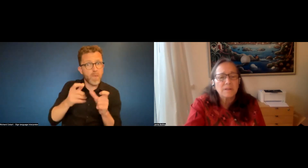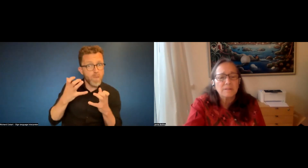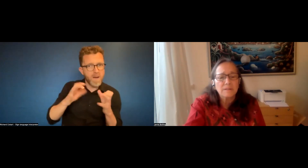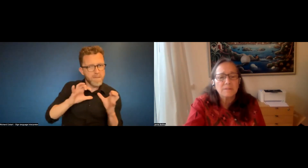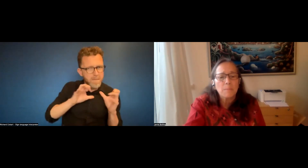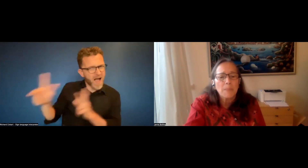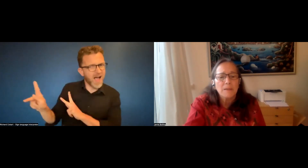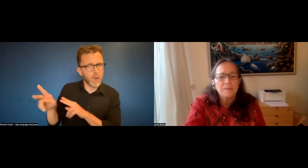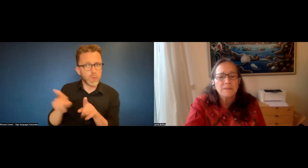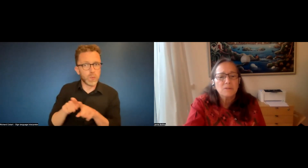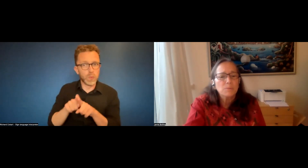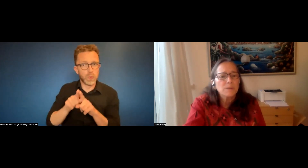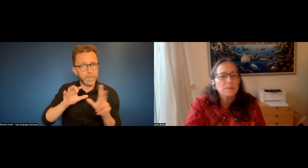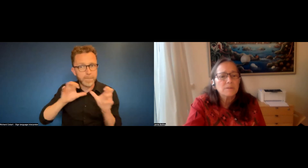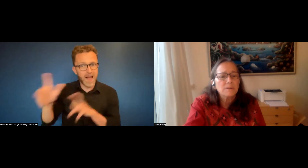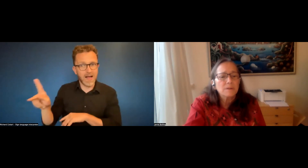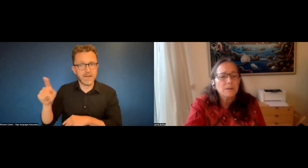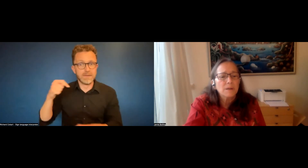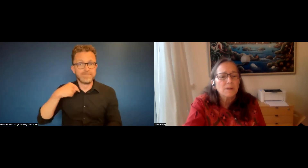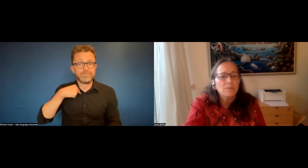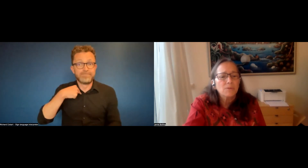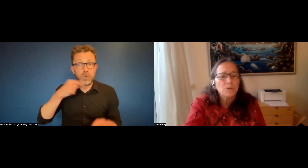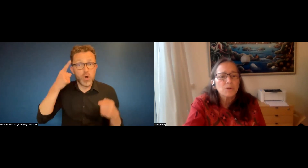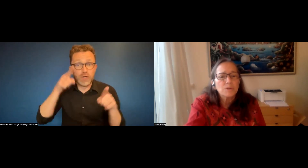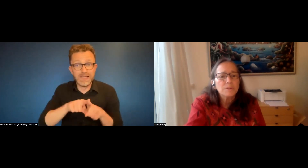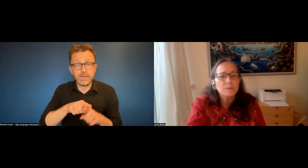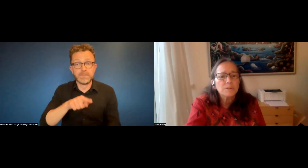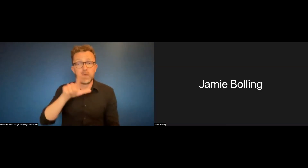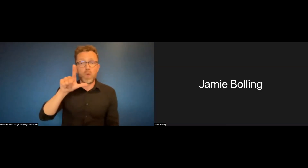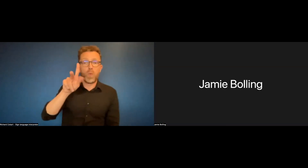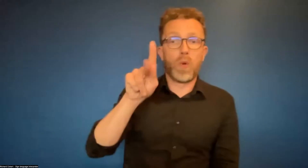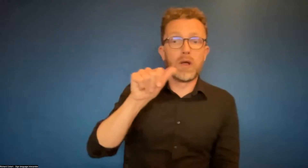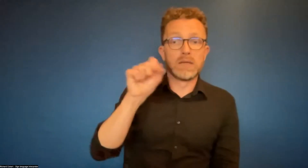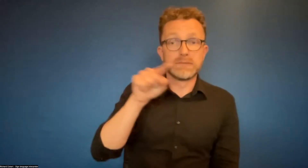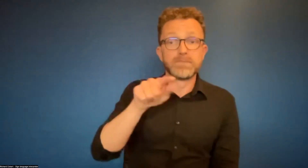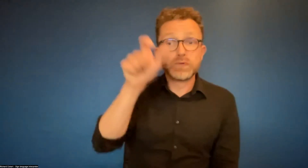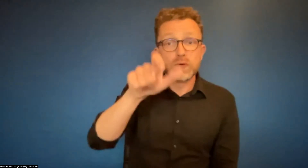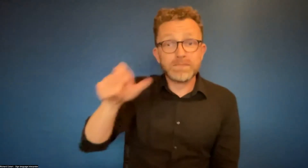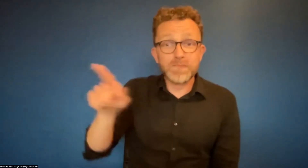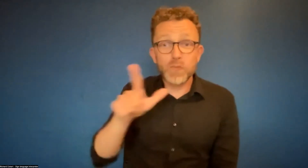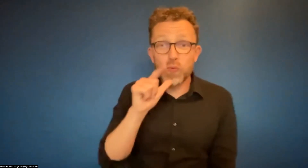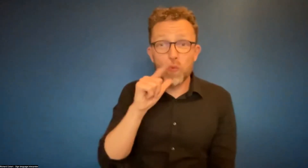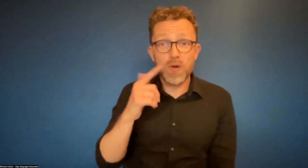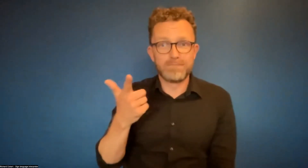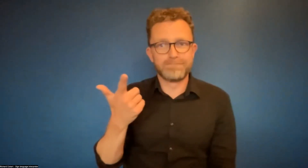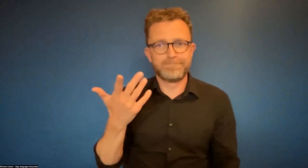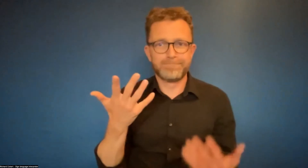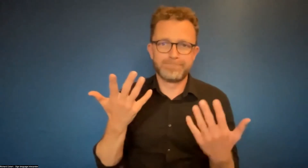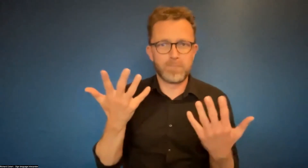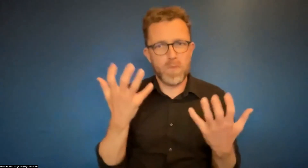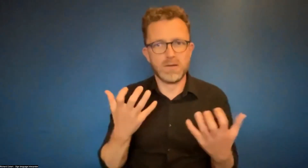citizens access. Cesar, please, the floor is yours. Thank you,